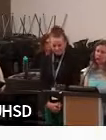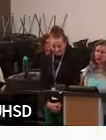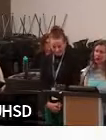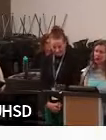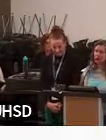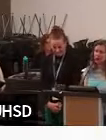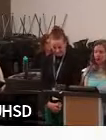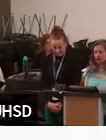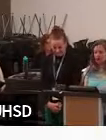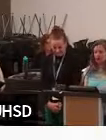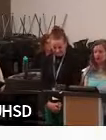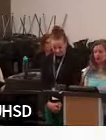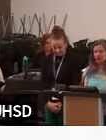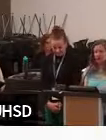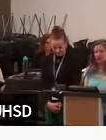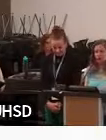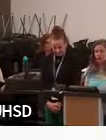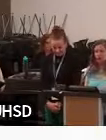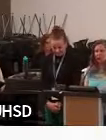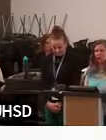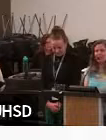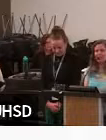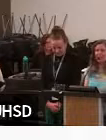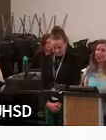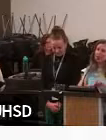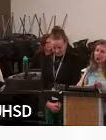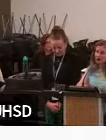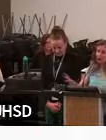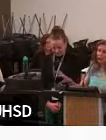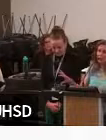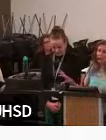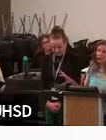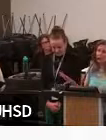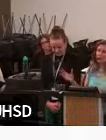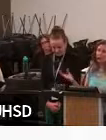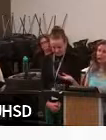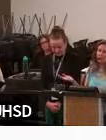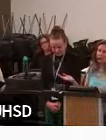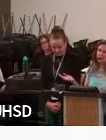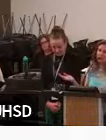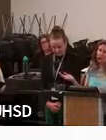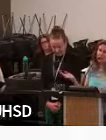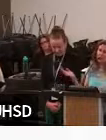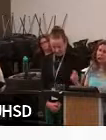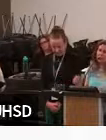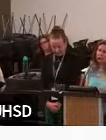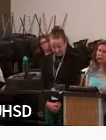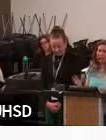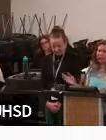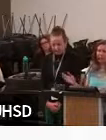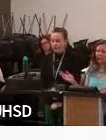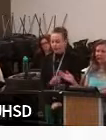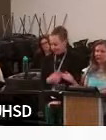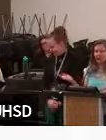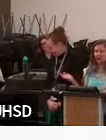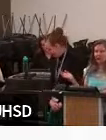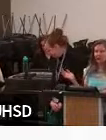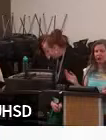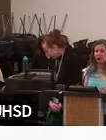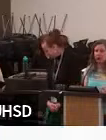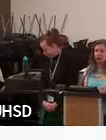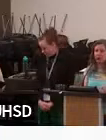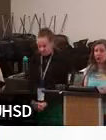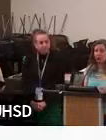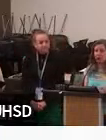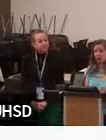students, especially around substance use, because we ask them to come to the district office and sometimes students just can't